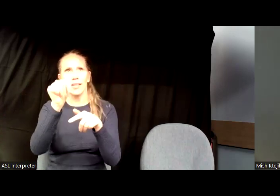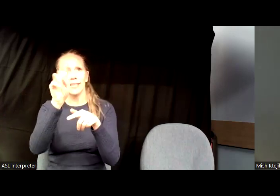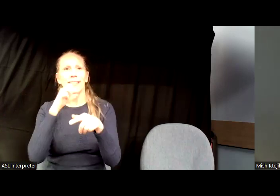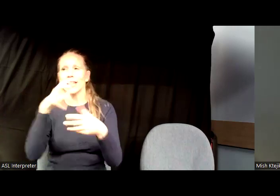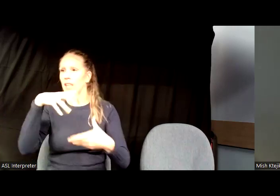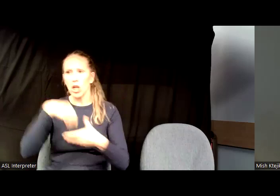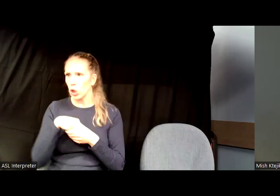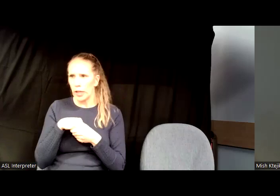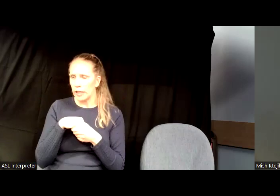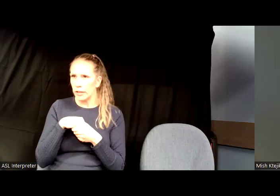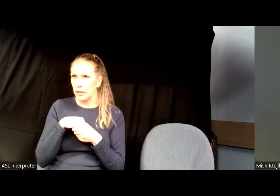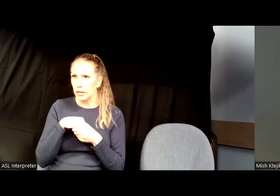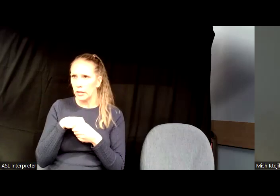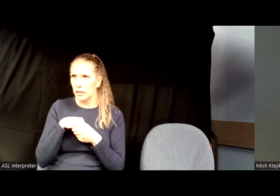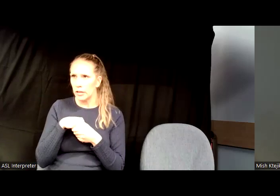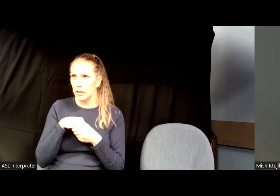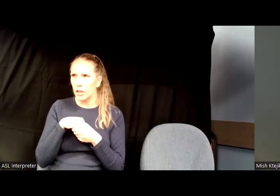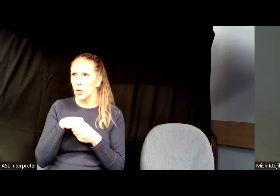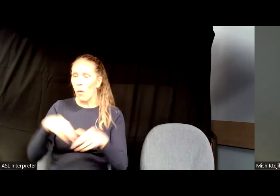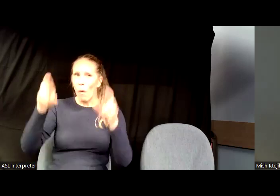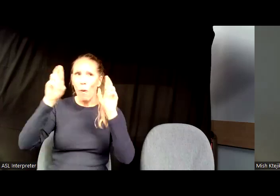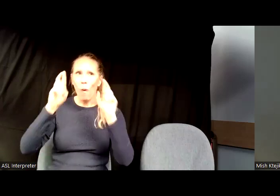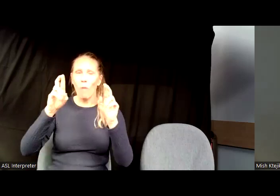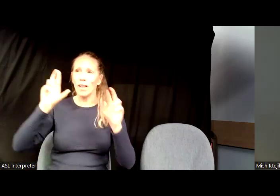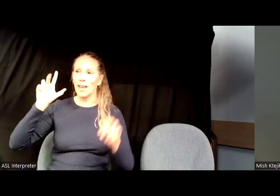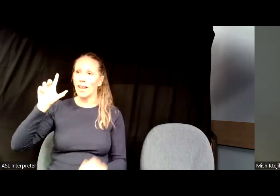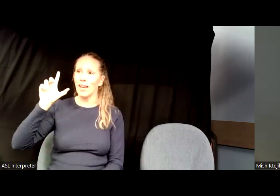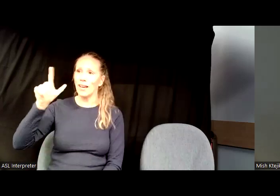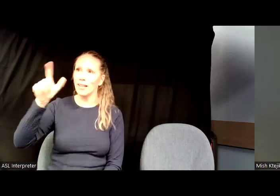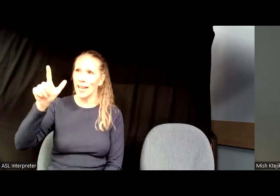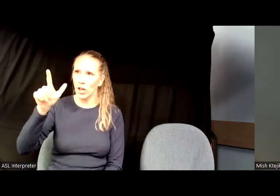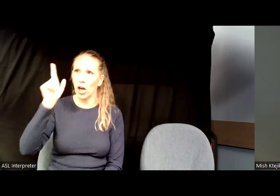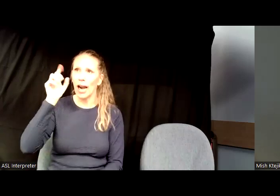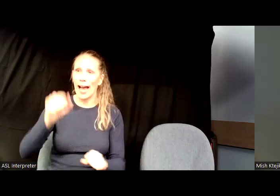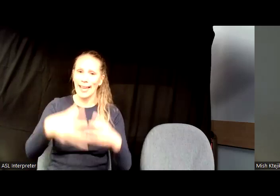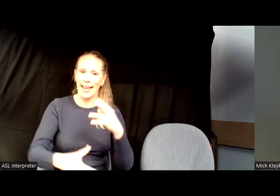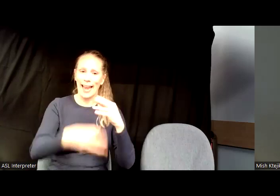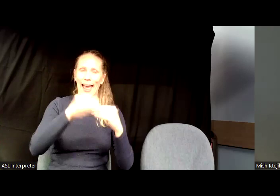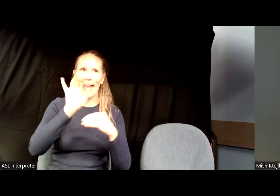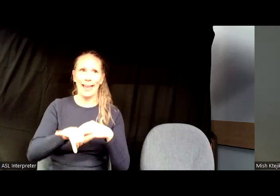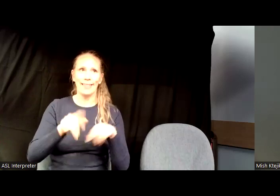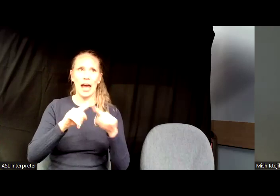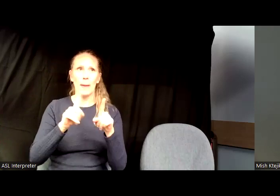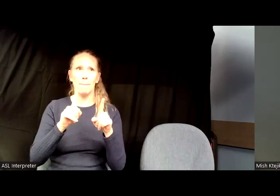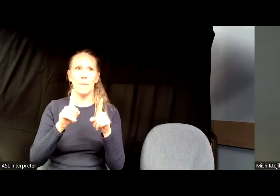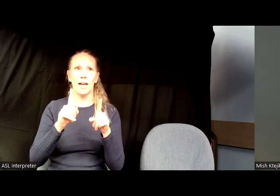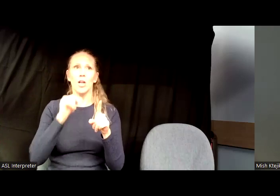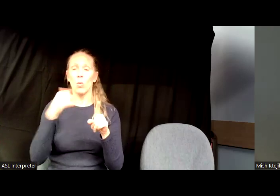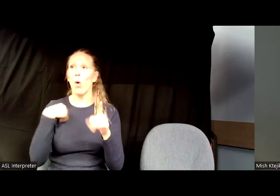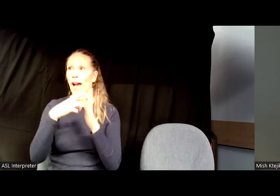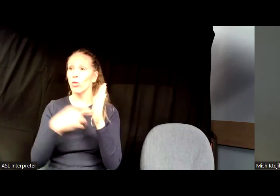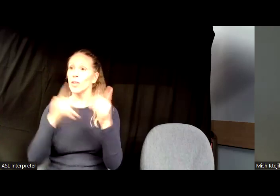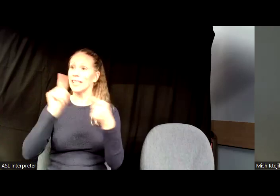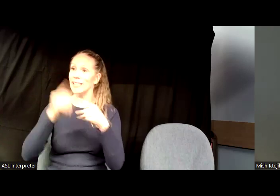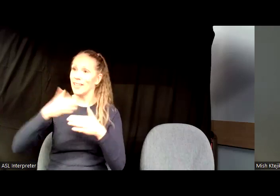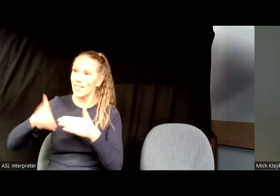here. Hopefully when we get down the road, I'll have that worked in here. Maybe we won't have rules until it's finalized. That